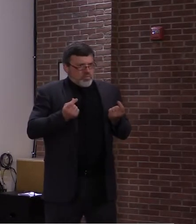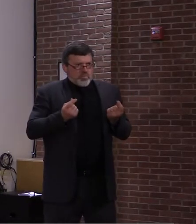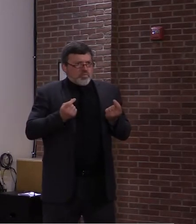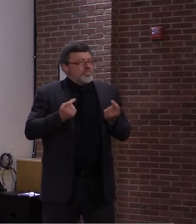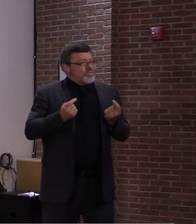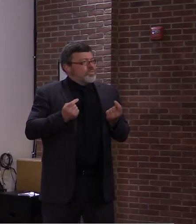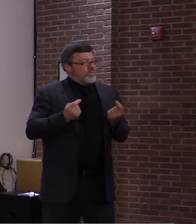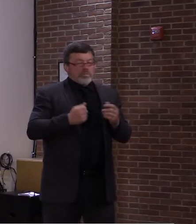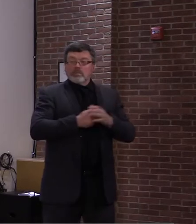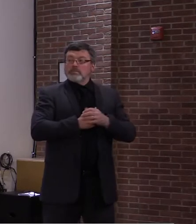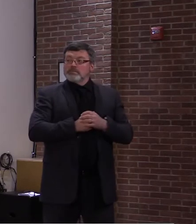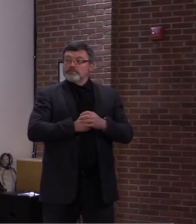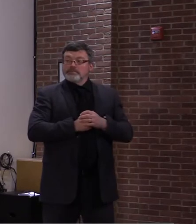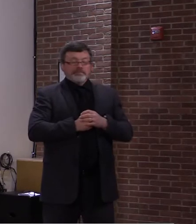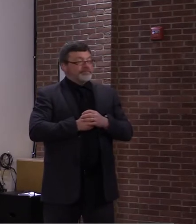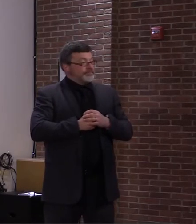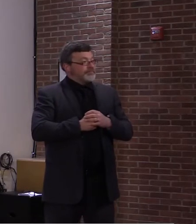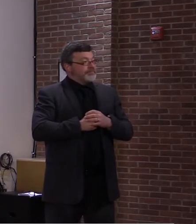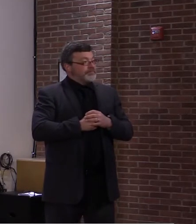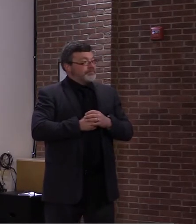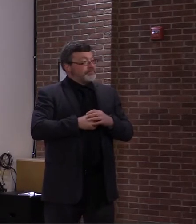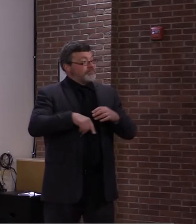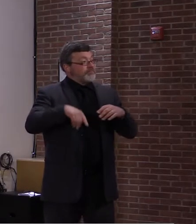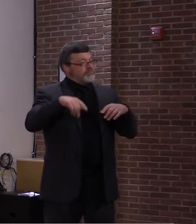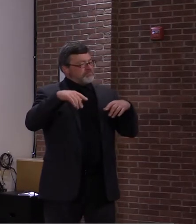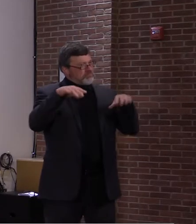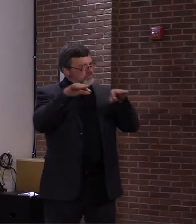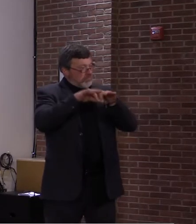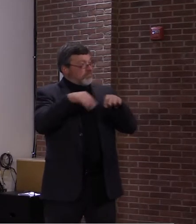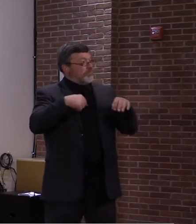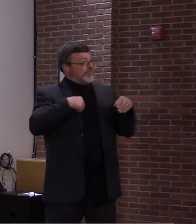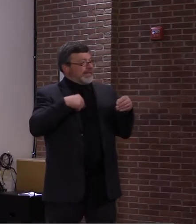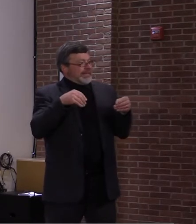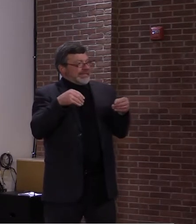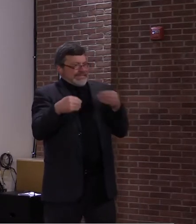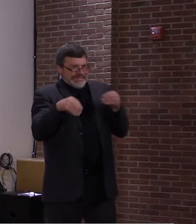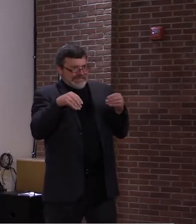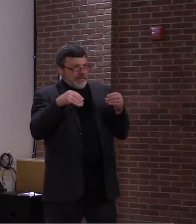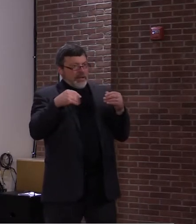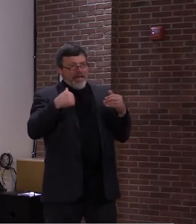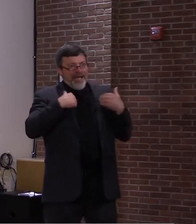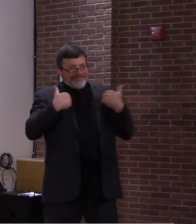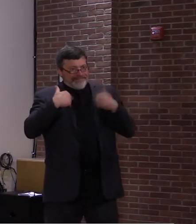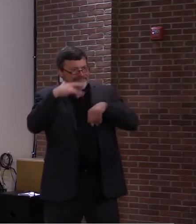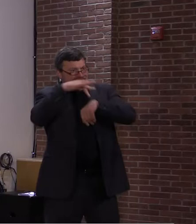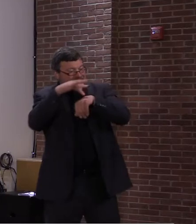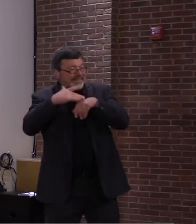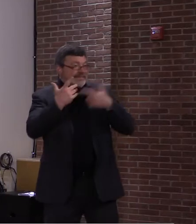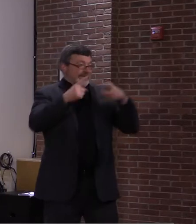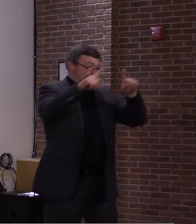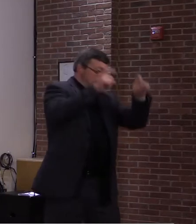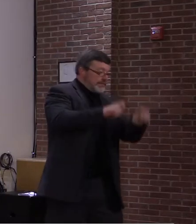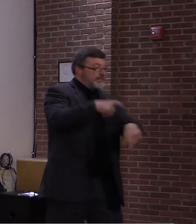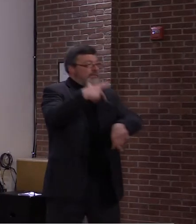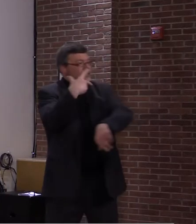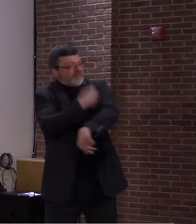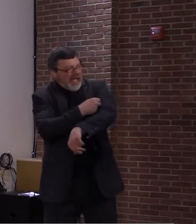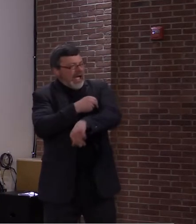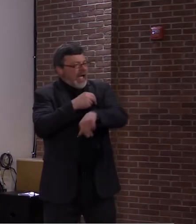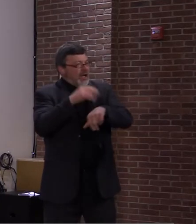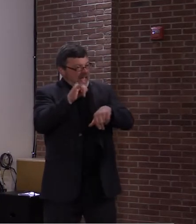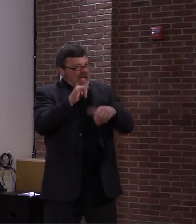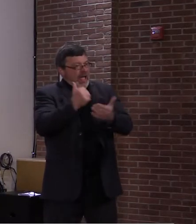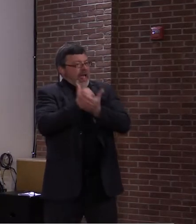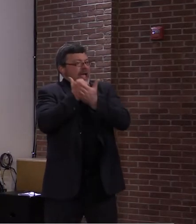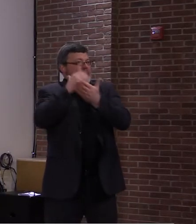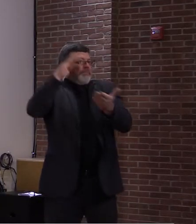virus, we can be flexible, using the tools we have to reduce spread more often when we need to, and then dialing